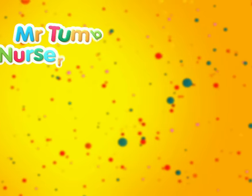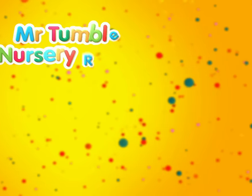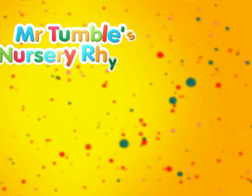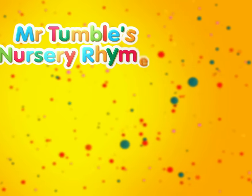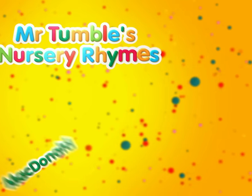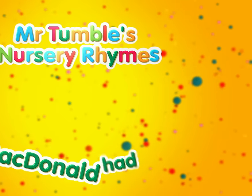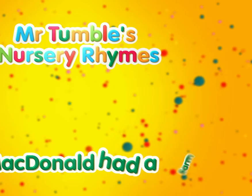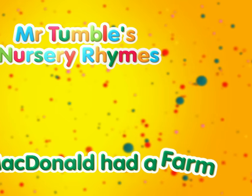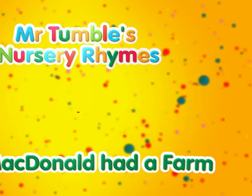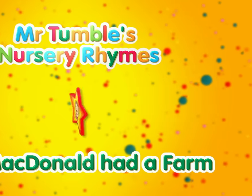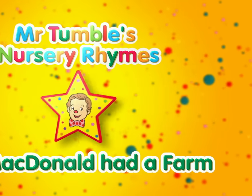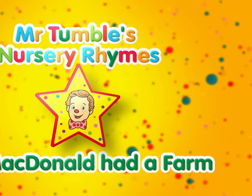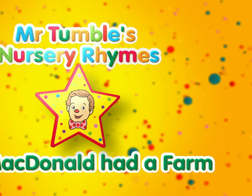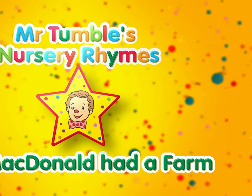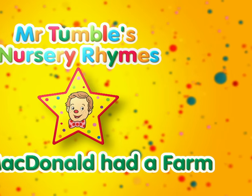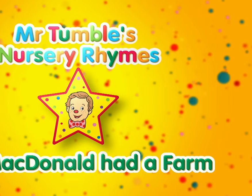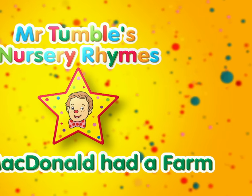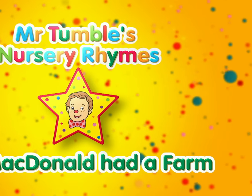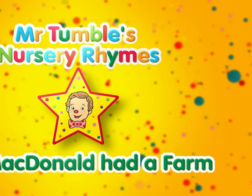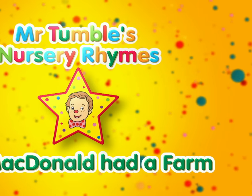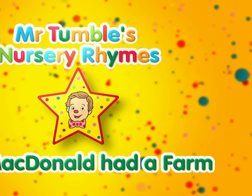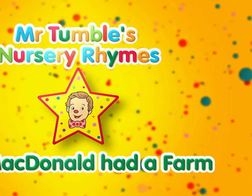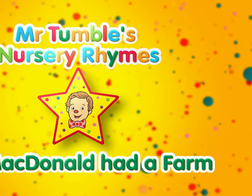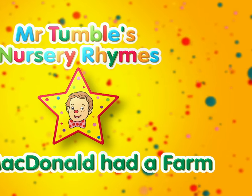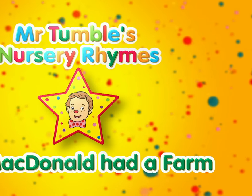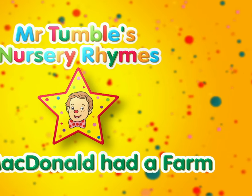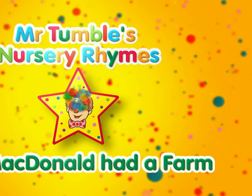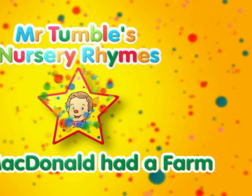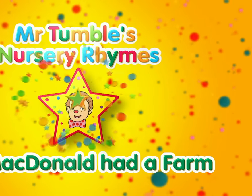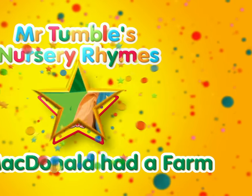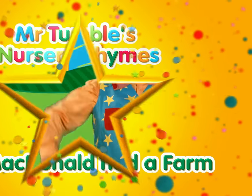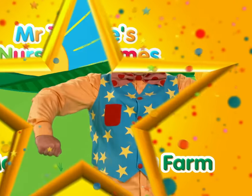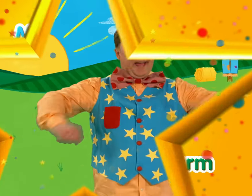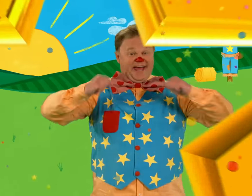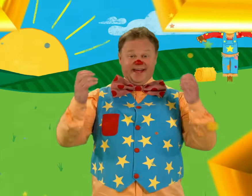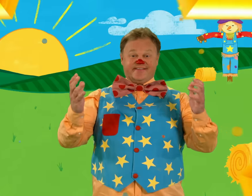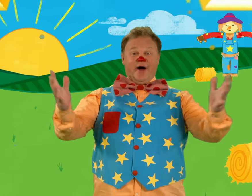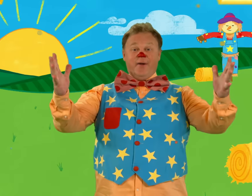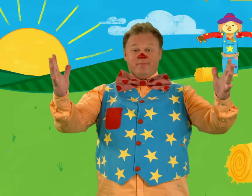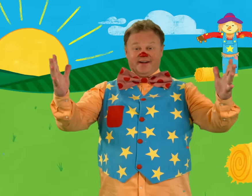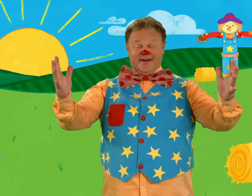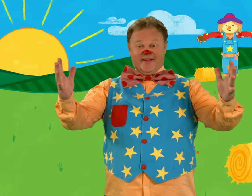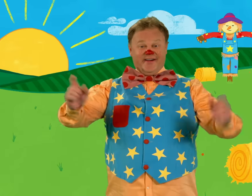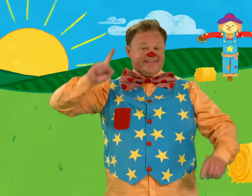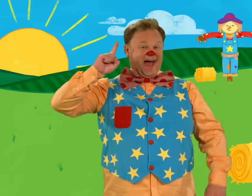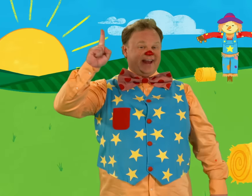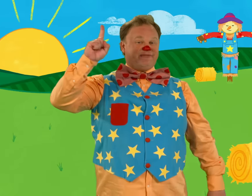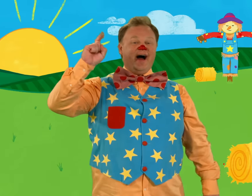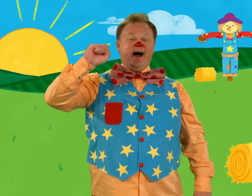It's Mr Tumble's Nursery Rhymes! Woohoo! It's Old MacDonald had a